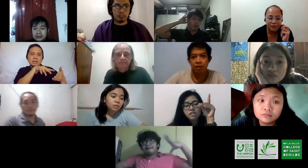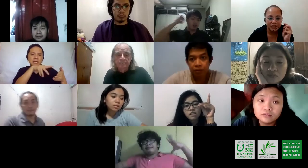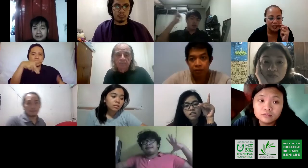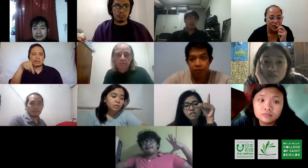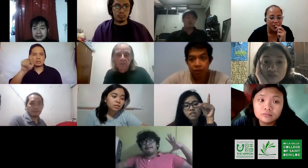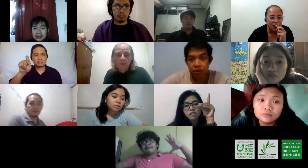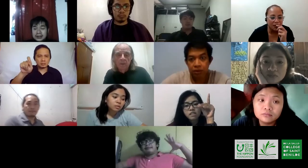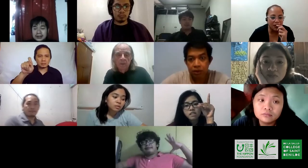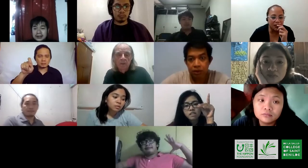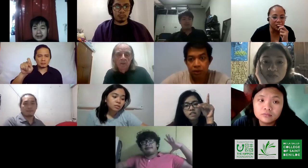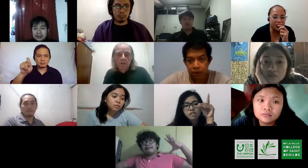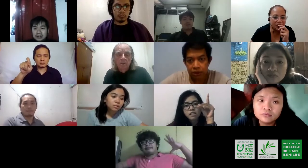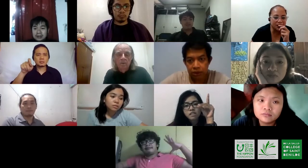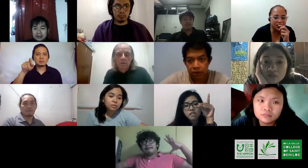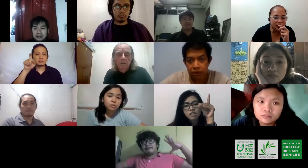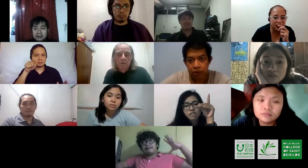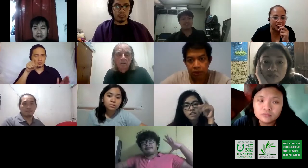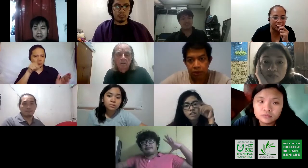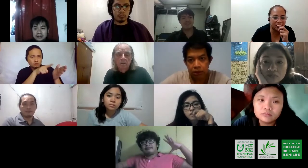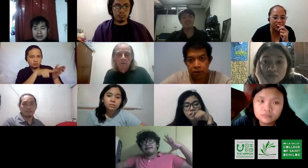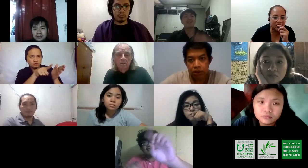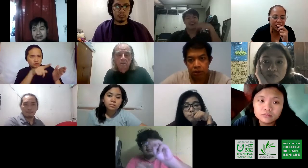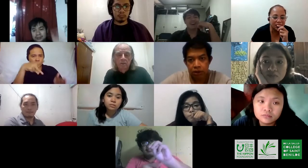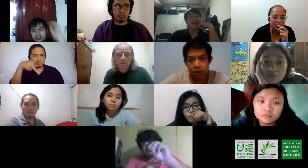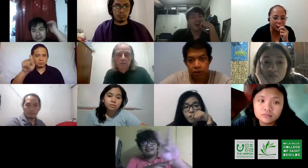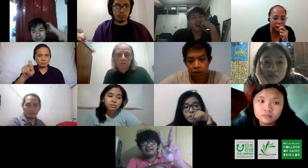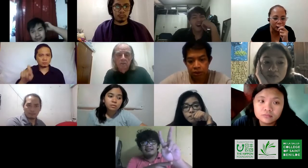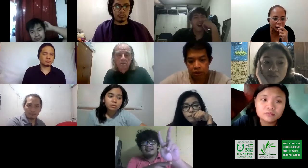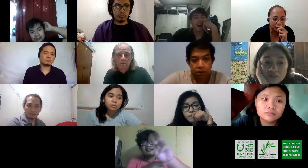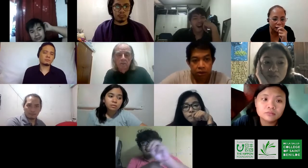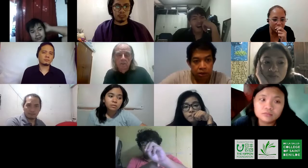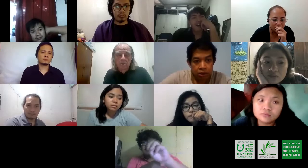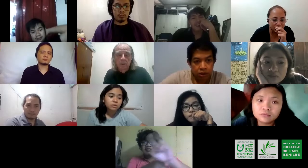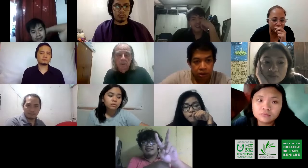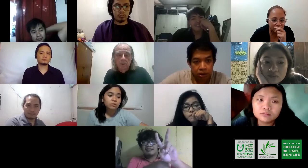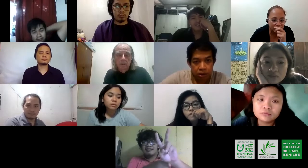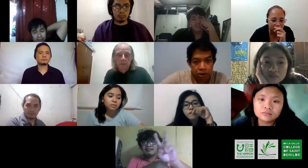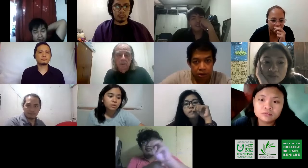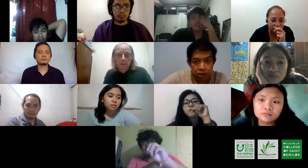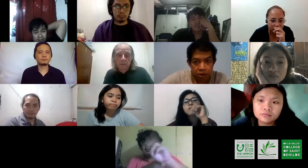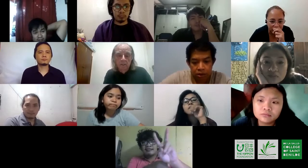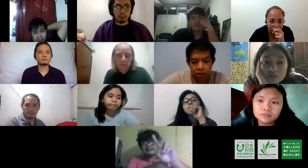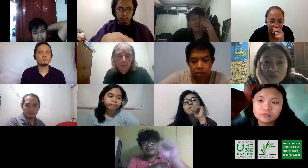answer. Okay, Yami is saying C. D, sorry. Yeah.